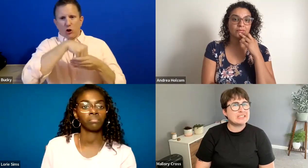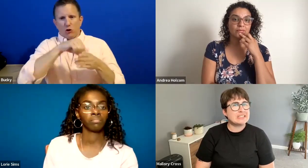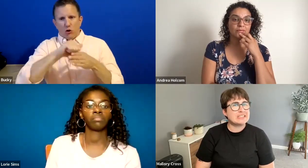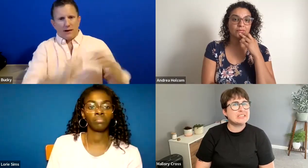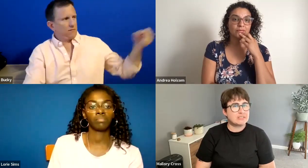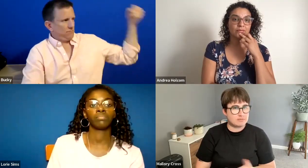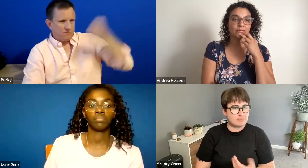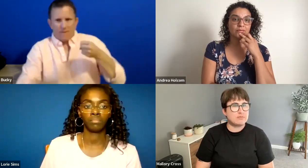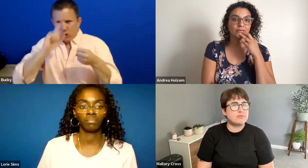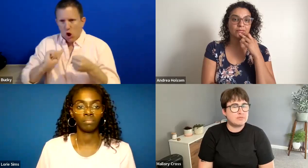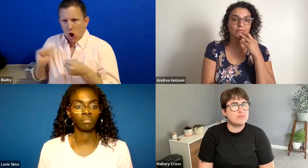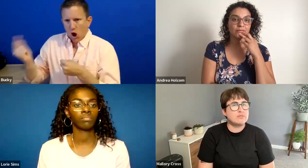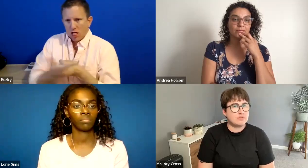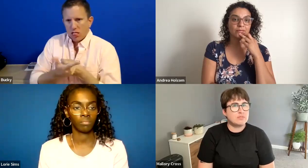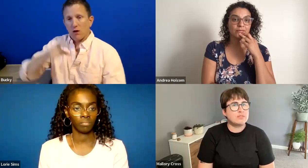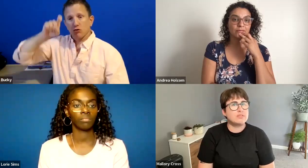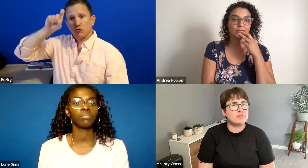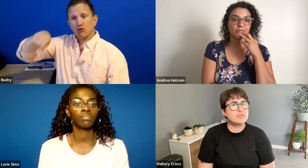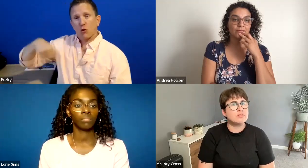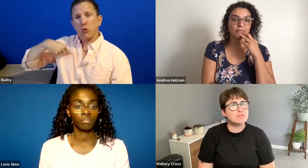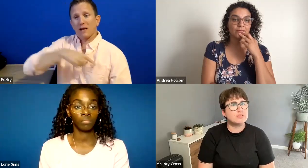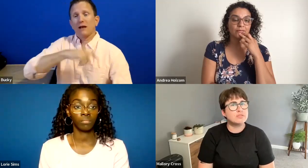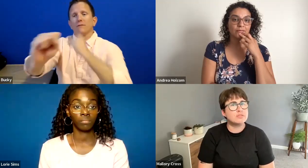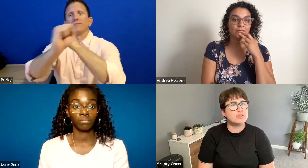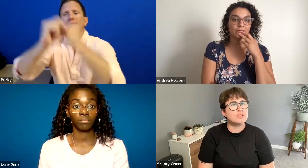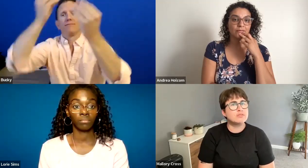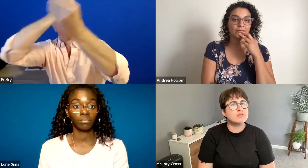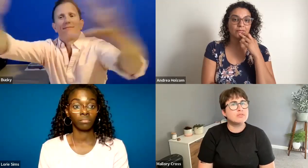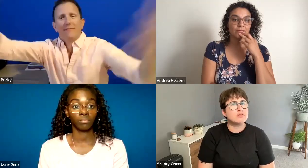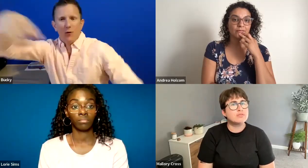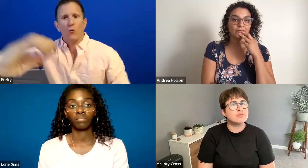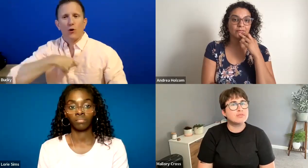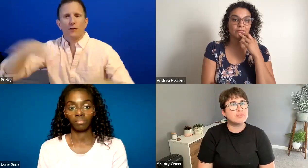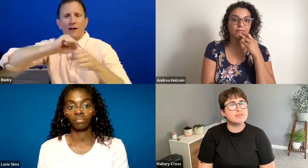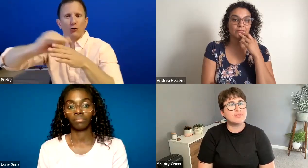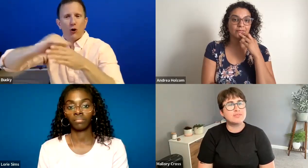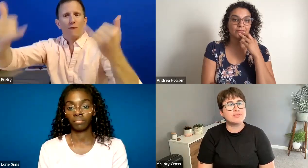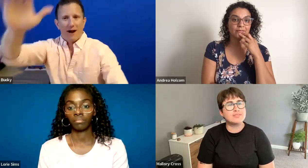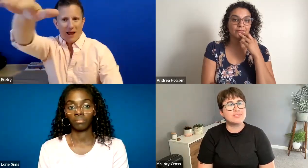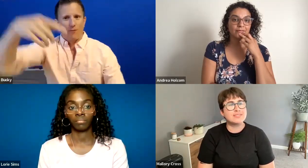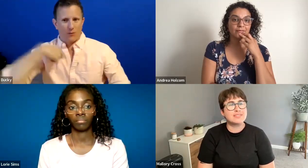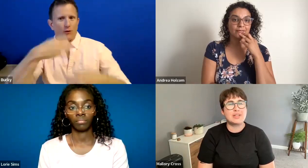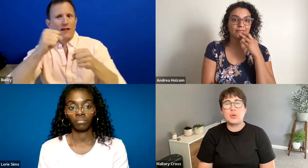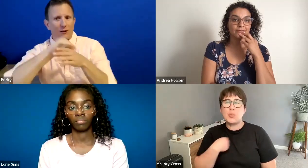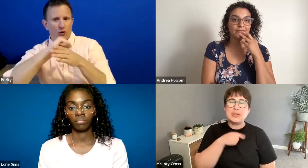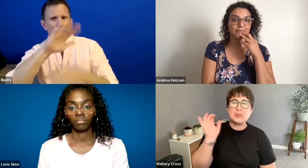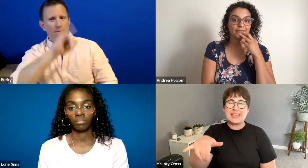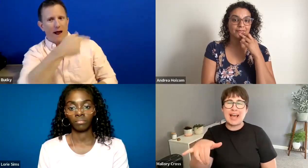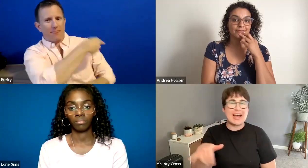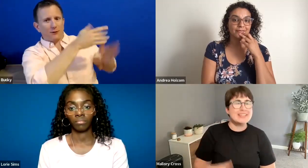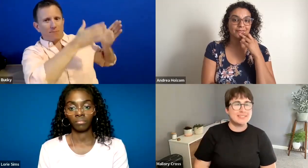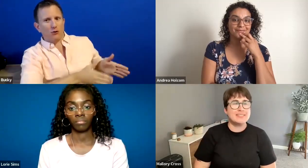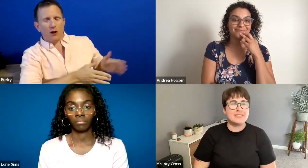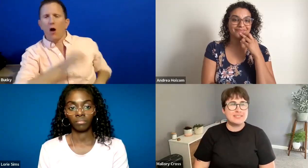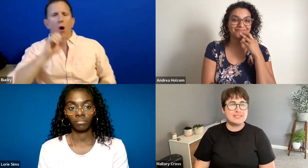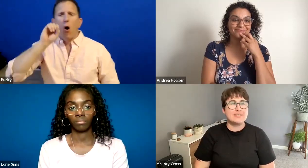company, Linguabee, is having a training internally for everyone, the question is why are we advertising to the